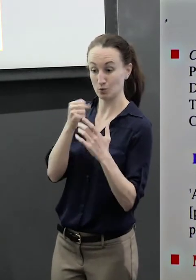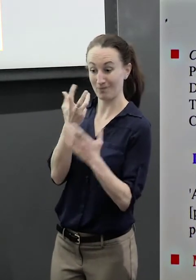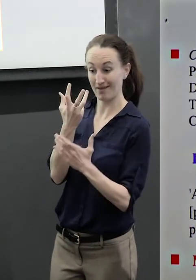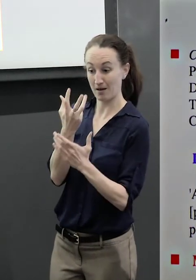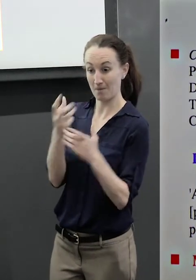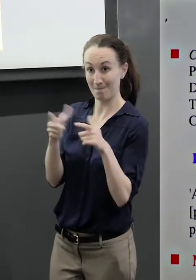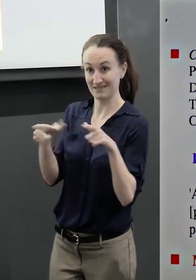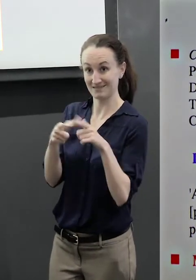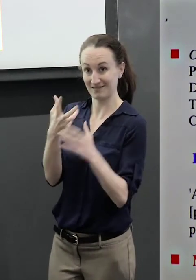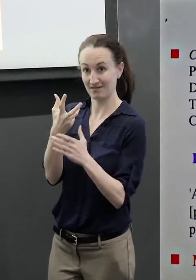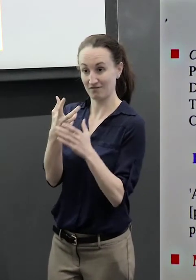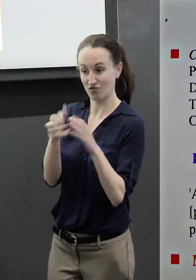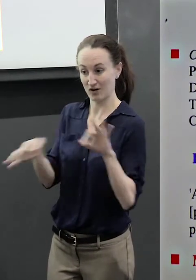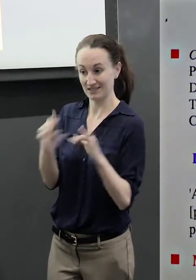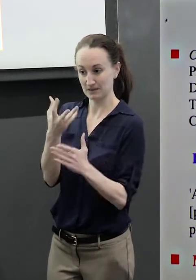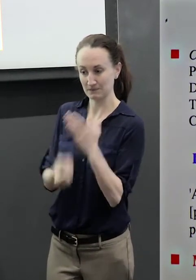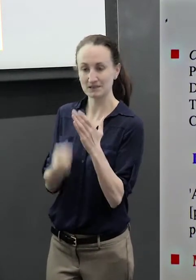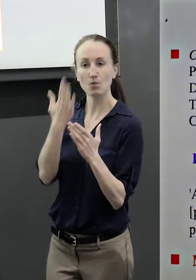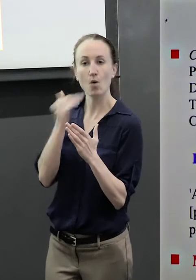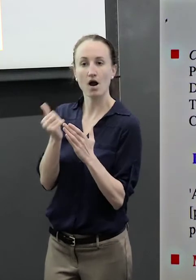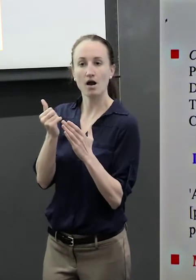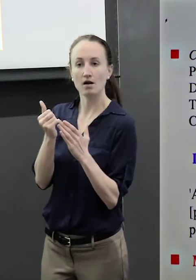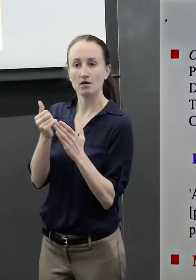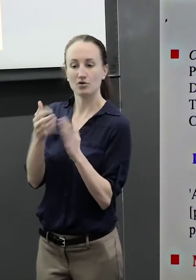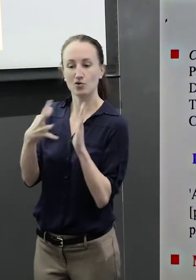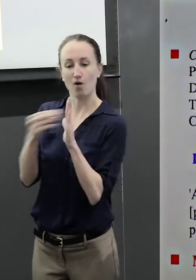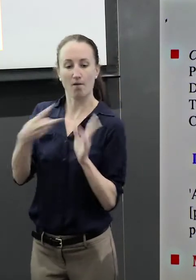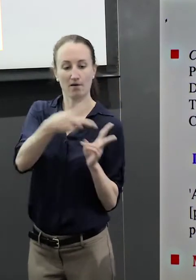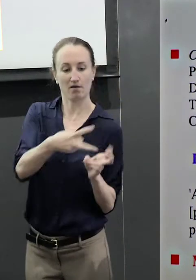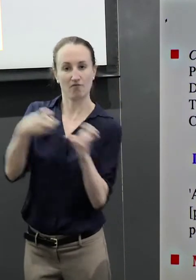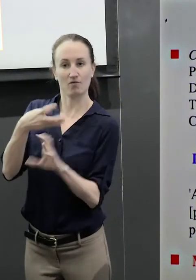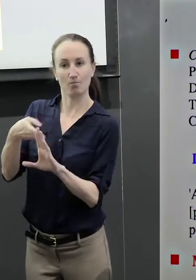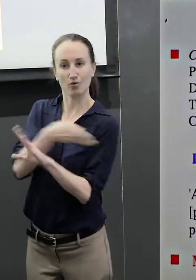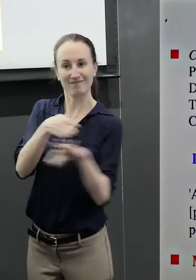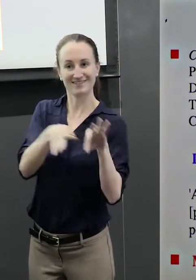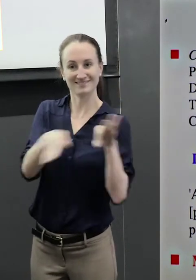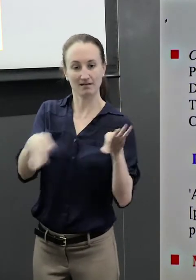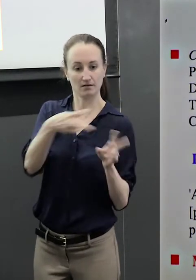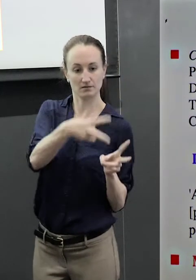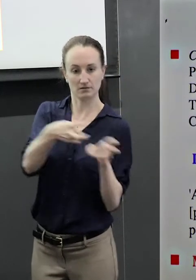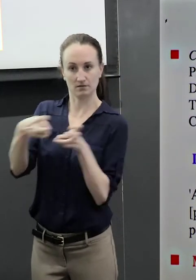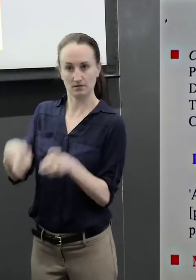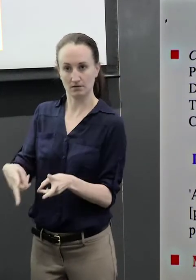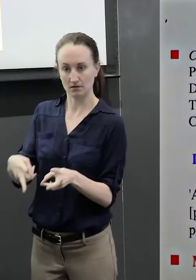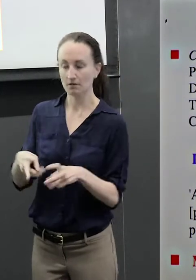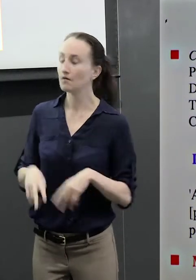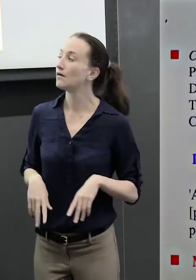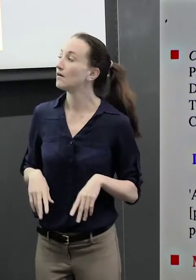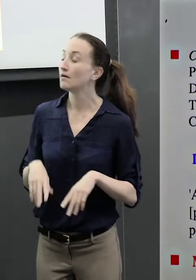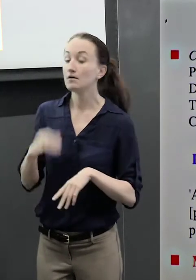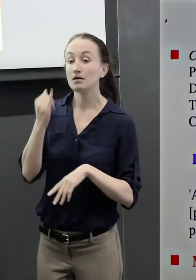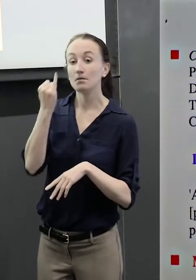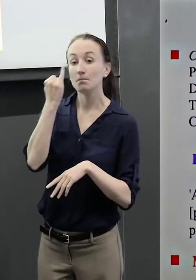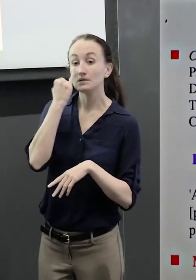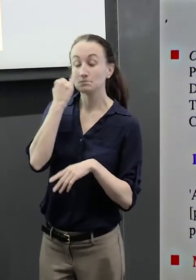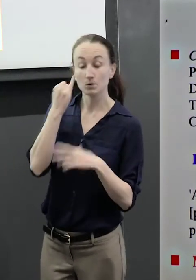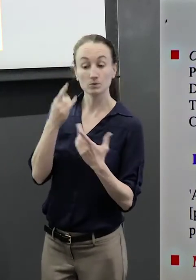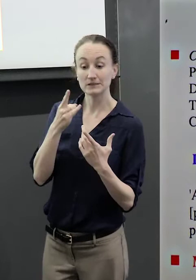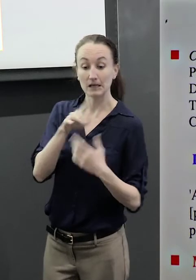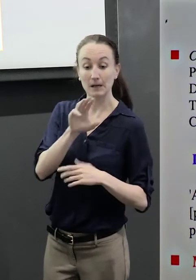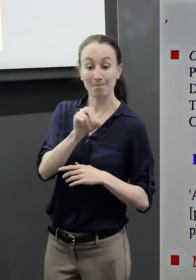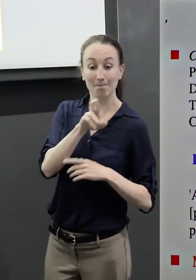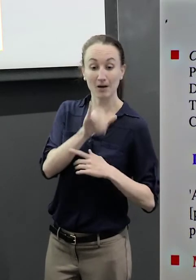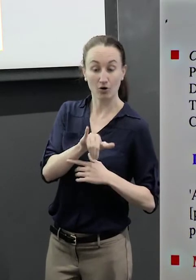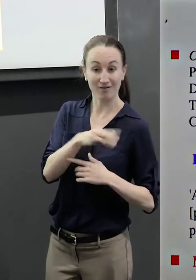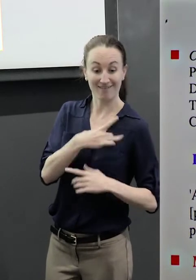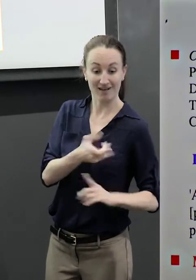the antecedent sentence where it is. But if you do this, something weird happens. If you say Mary likes herself, John doesn't like